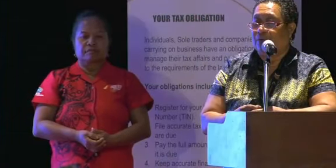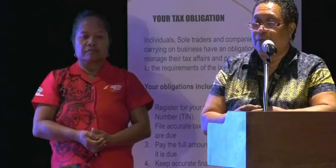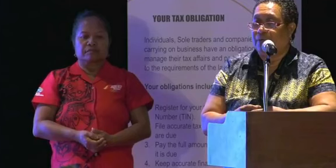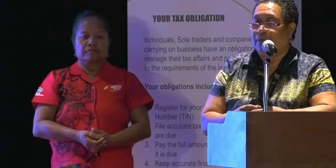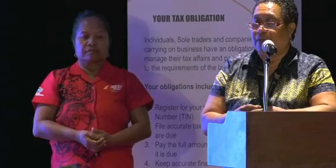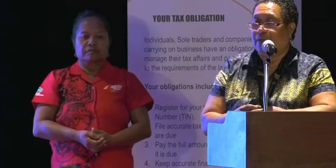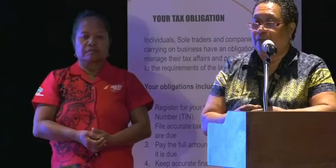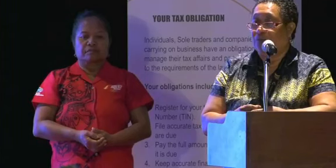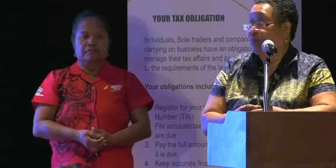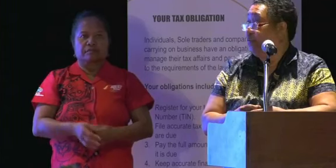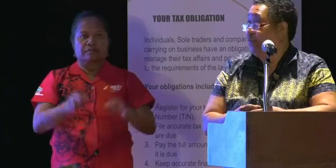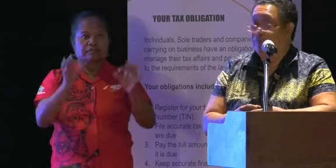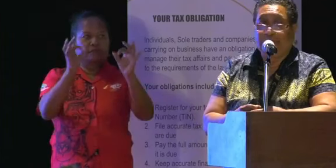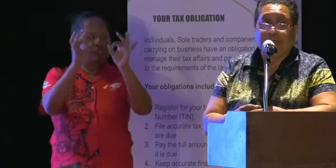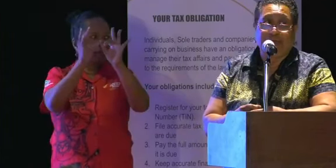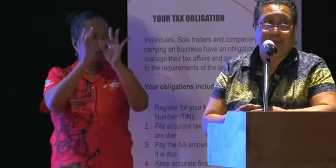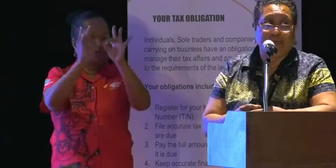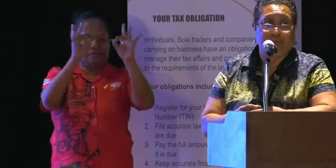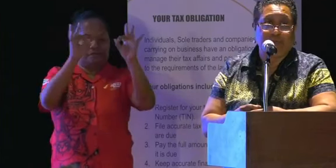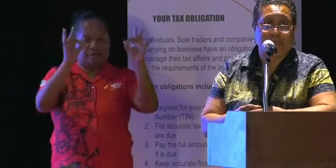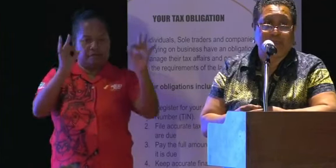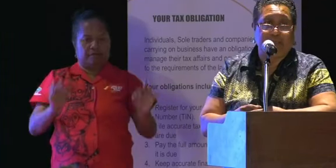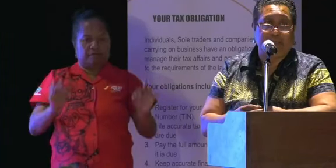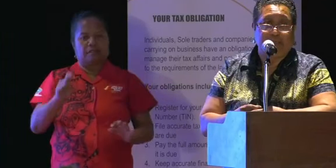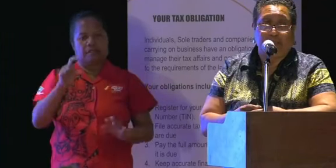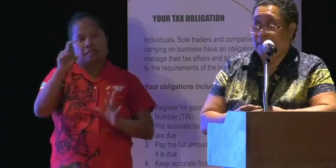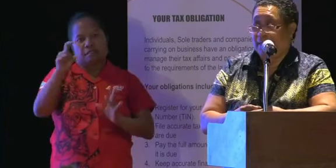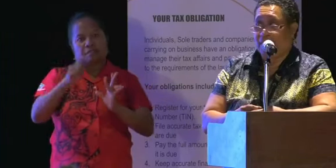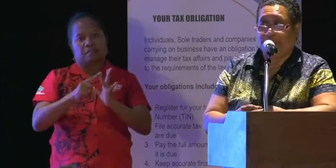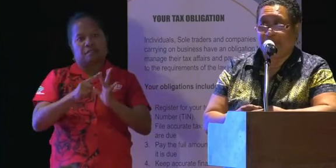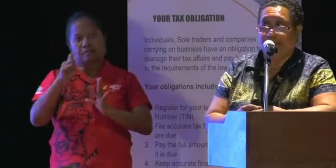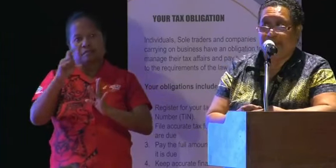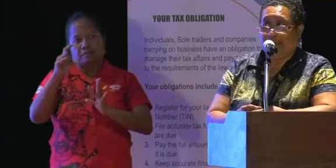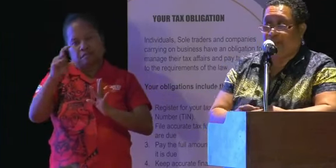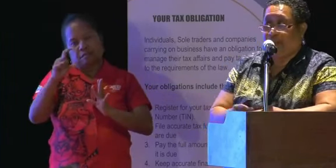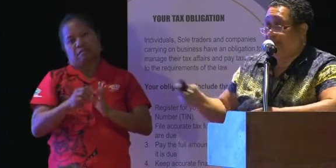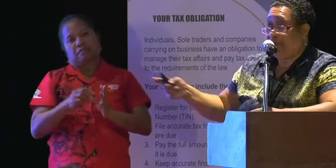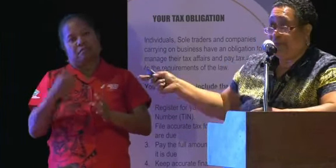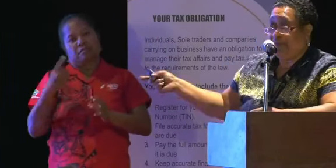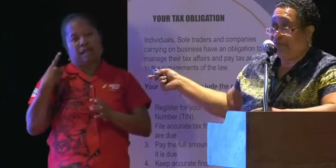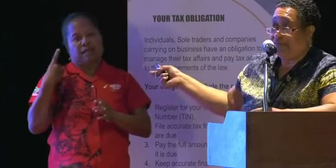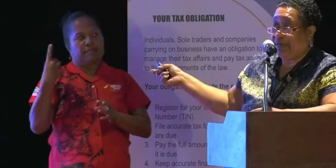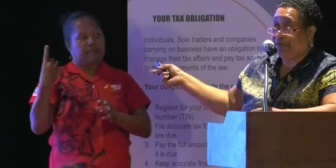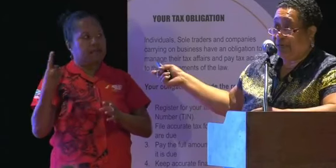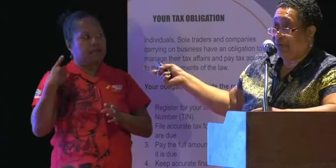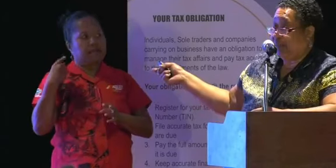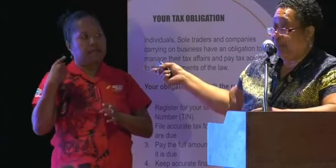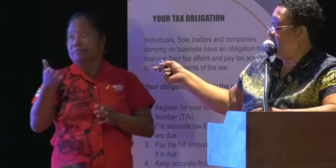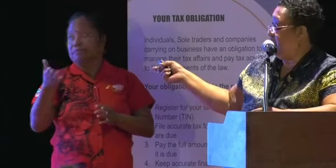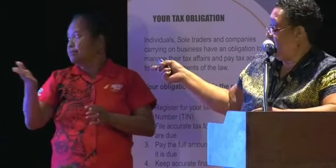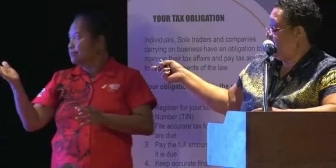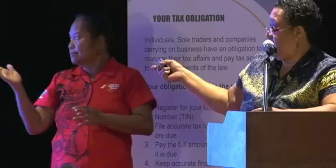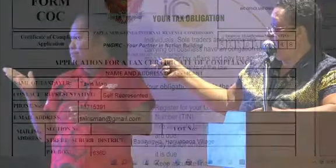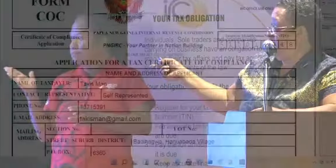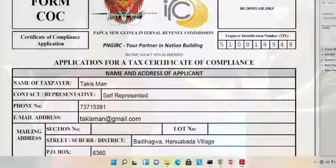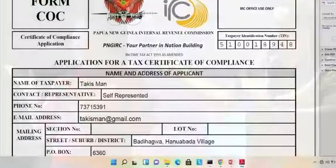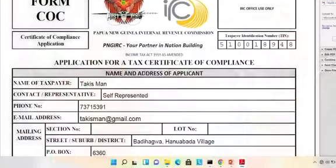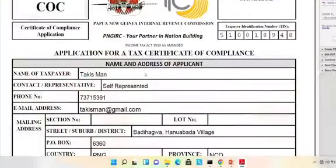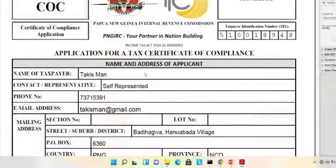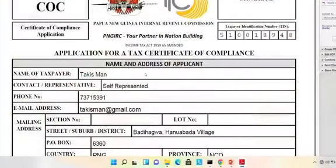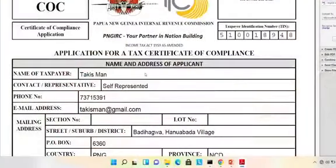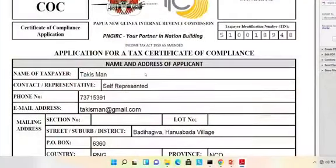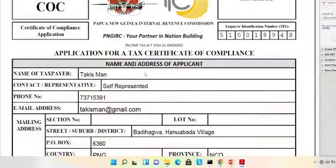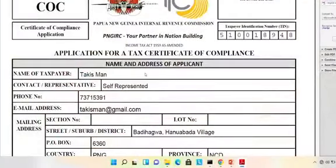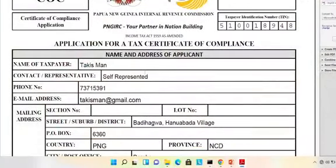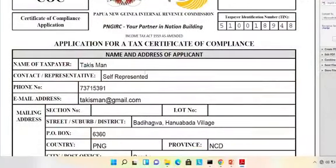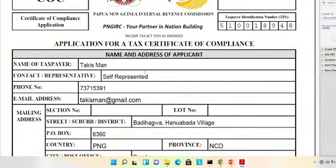slide will be on how to fill in a COC application. It's already been filled out, completed.